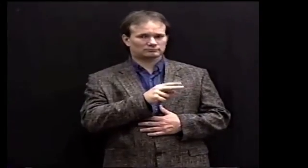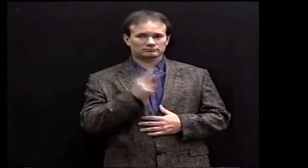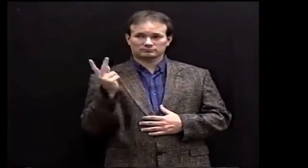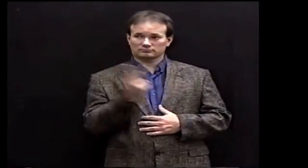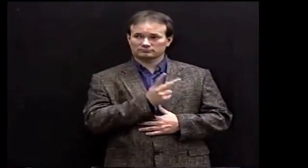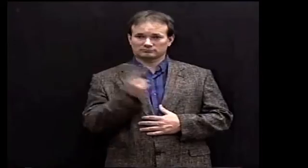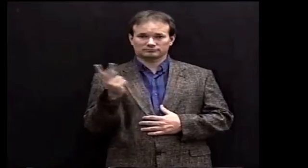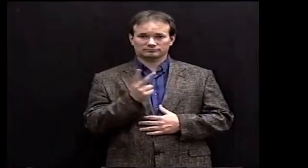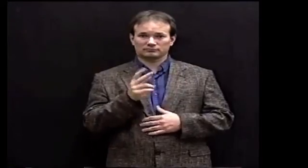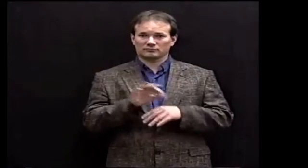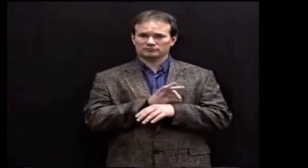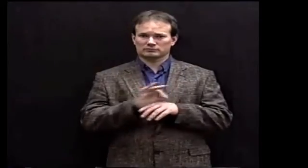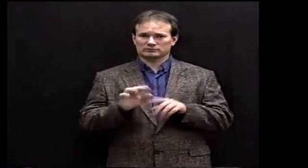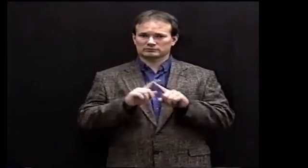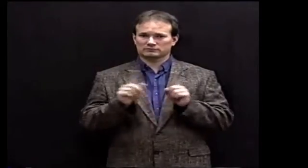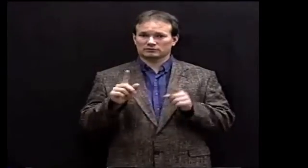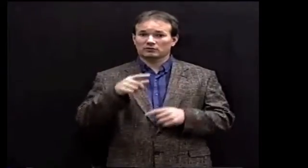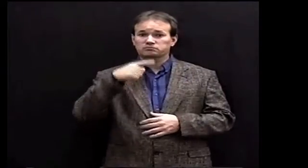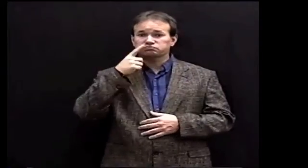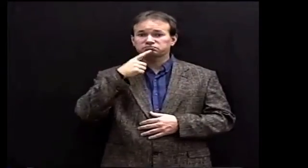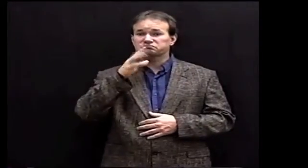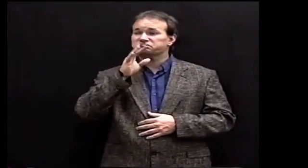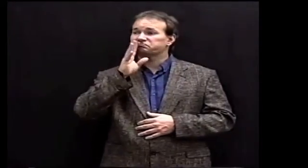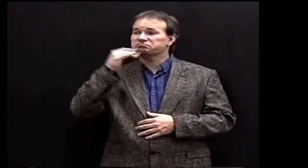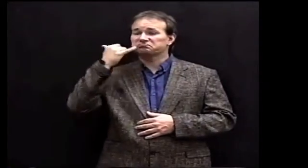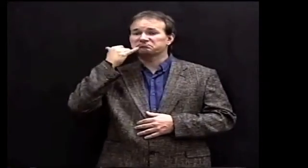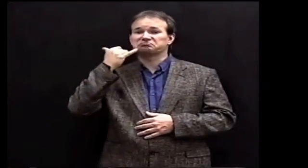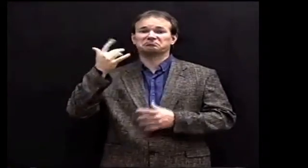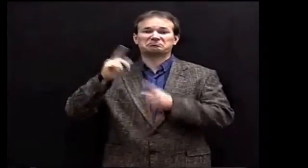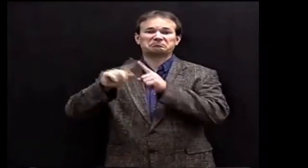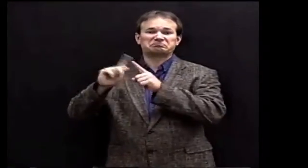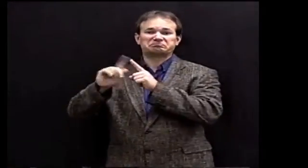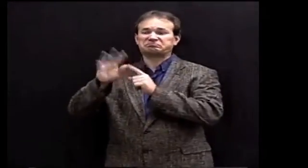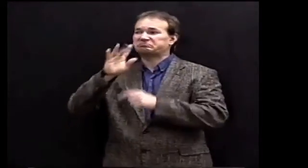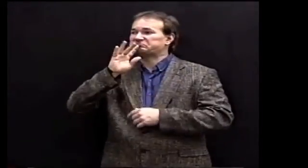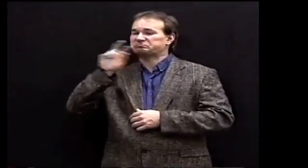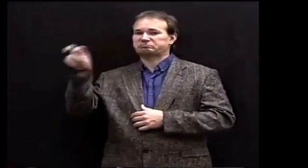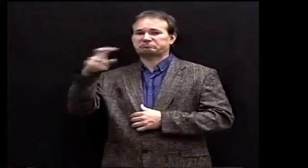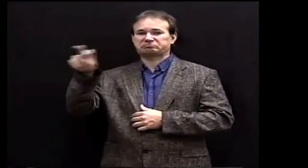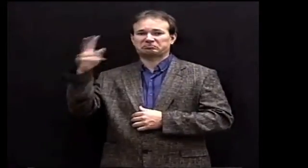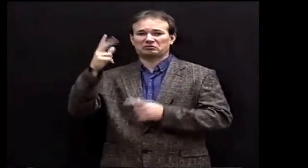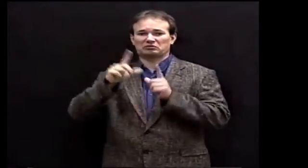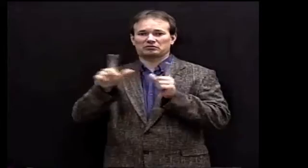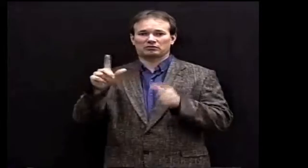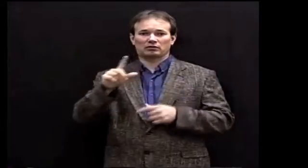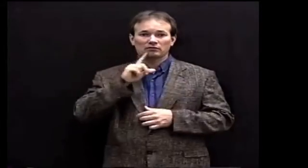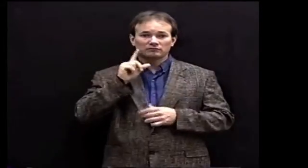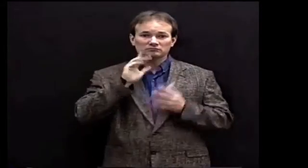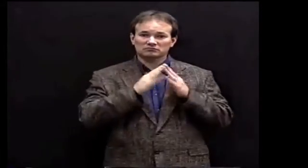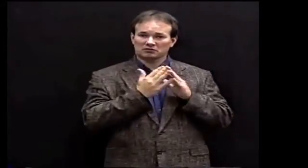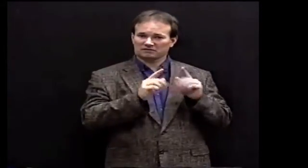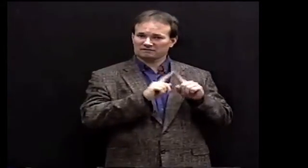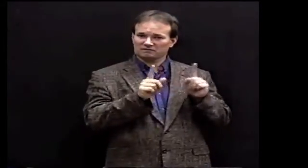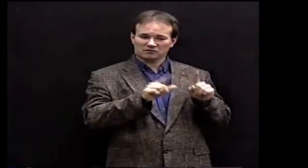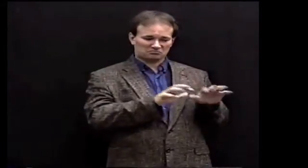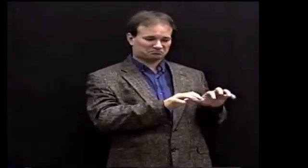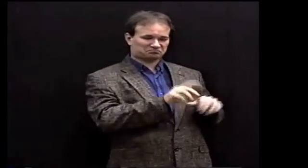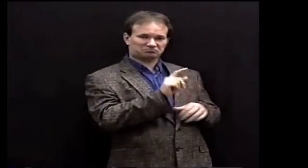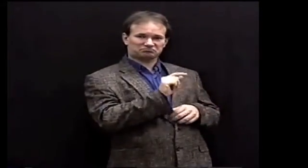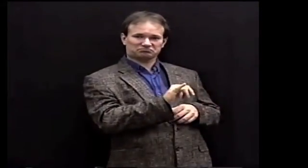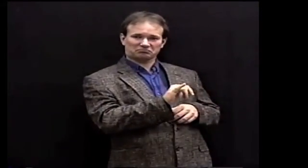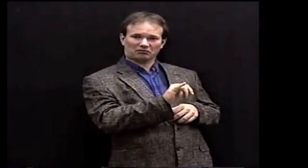Deaf people and people who are not deaf use language differently. People who are not deaf can transition between languages while they're